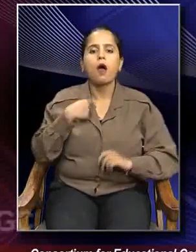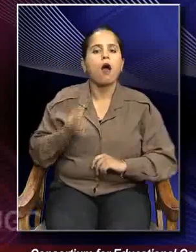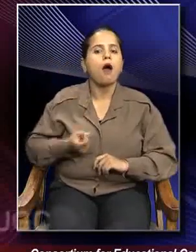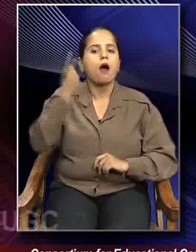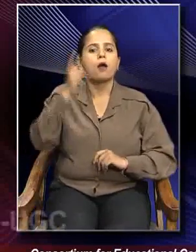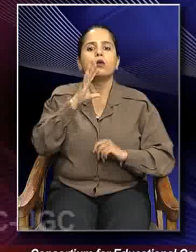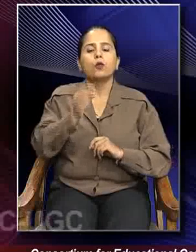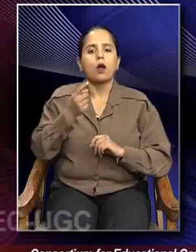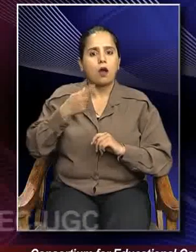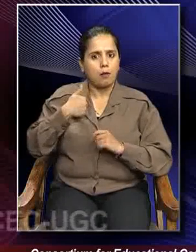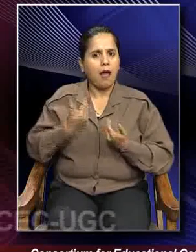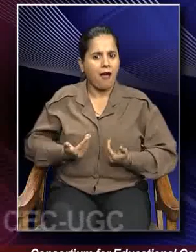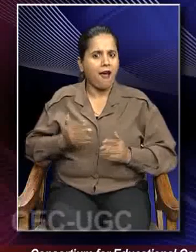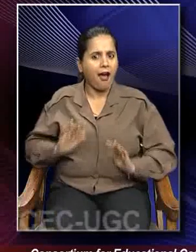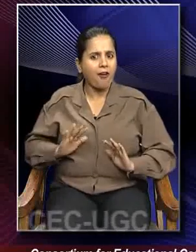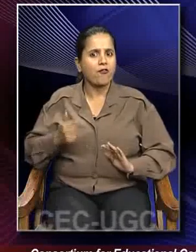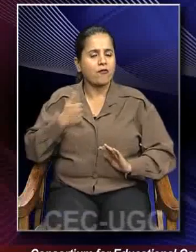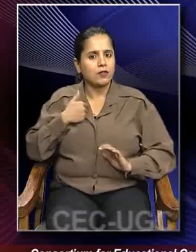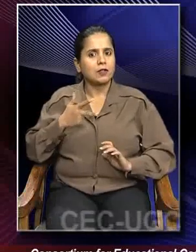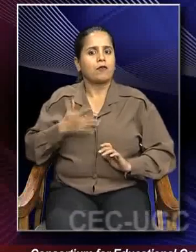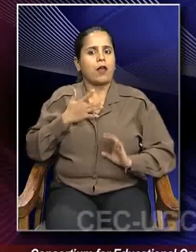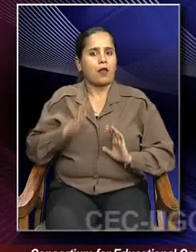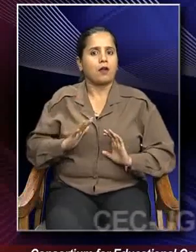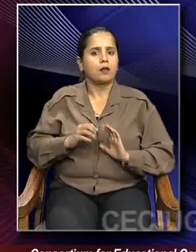that I exist.